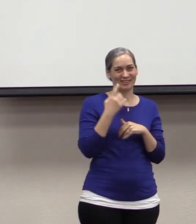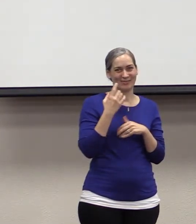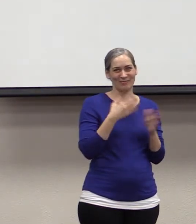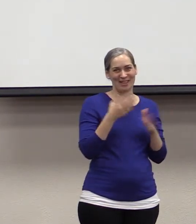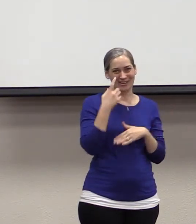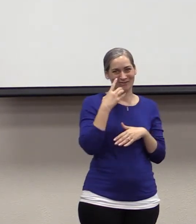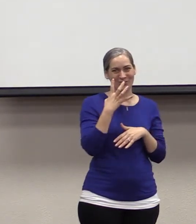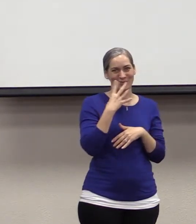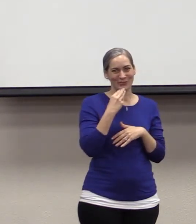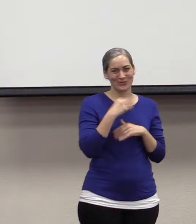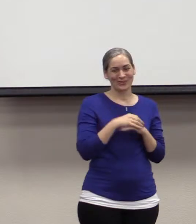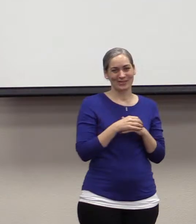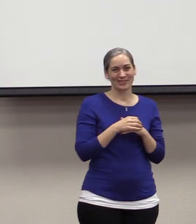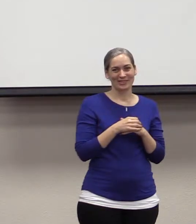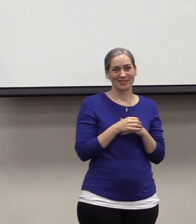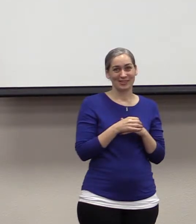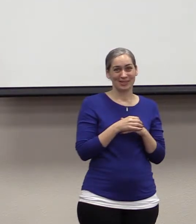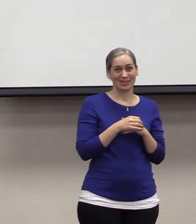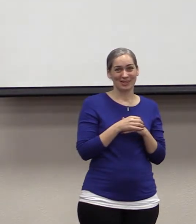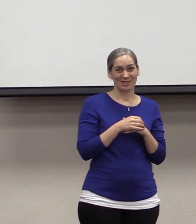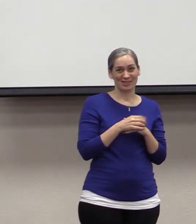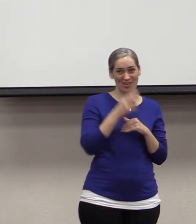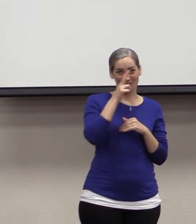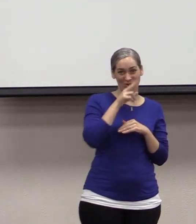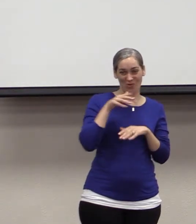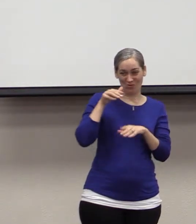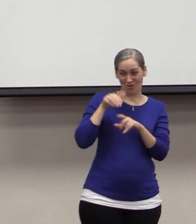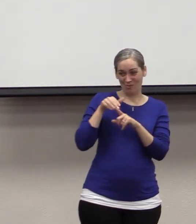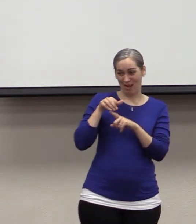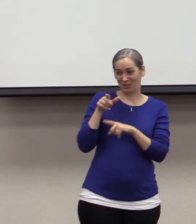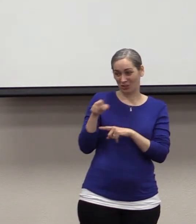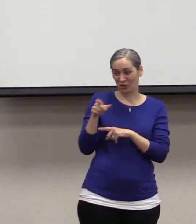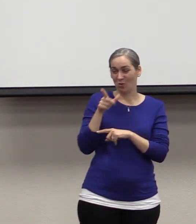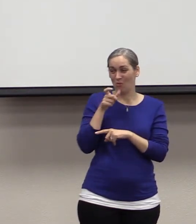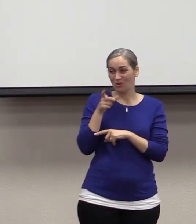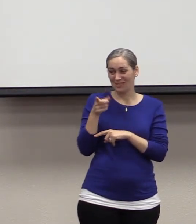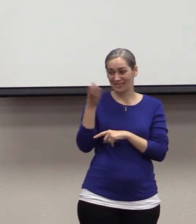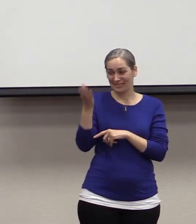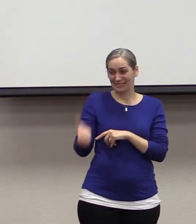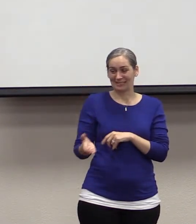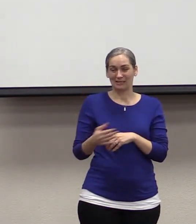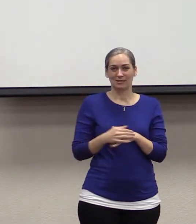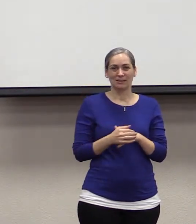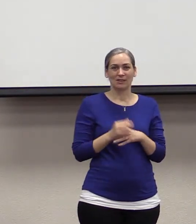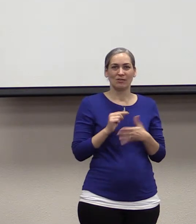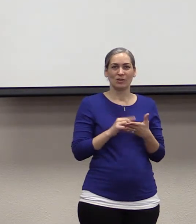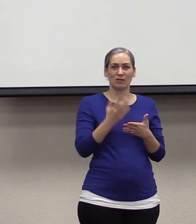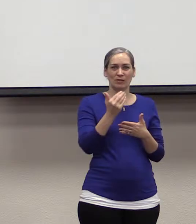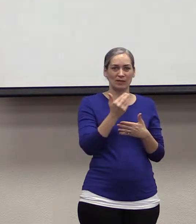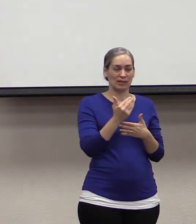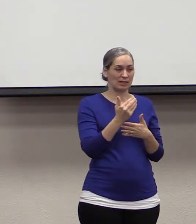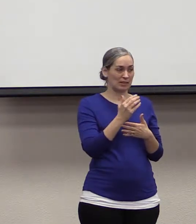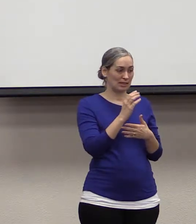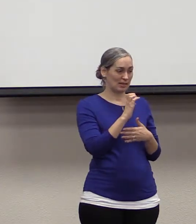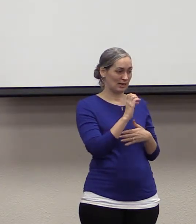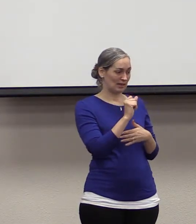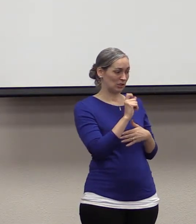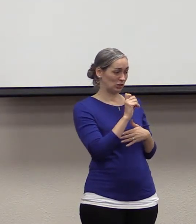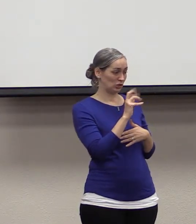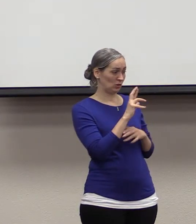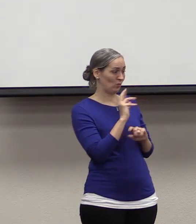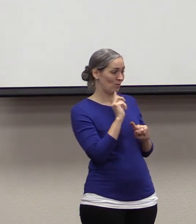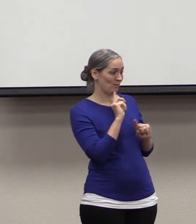by reminding her who she is. Verse 15, when Esther sent this reply